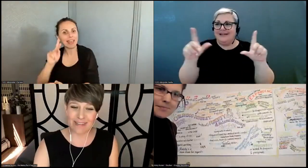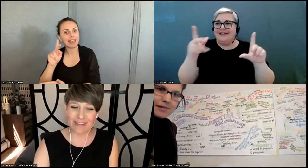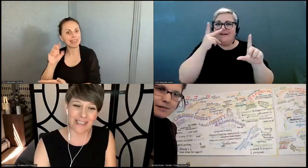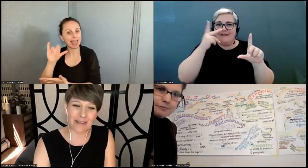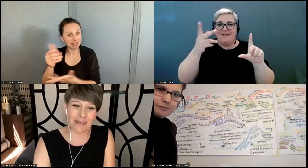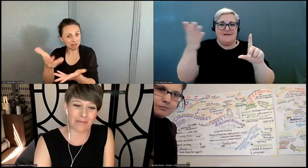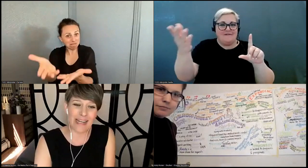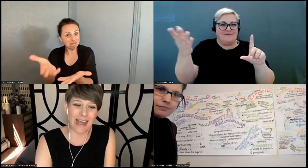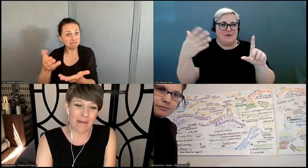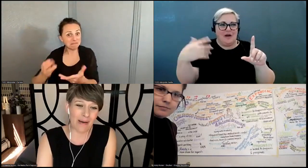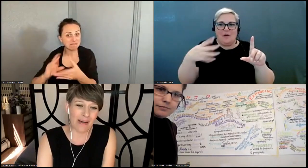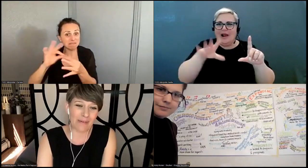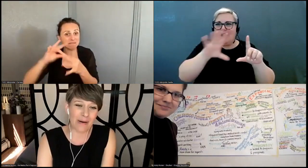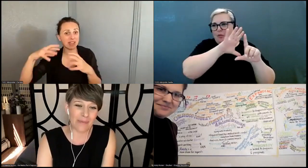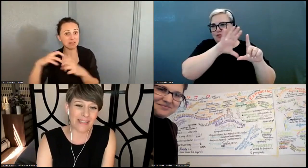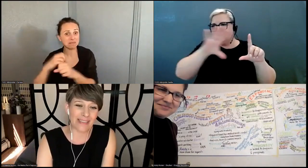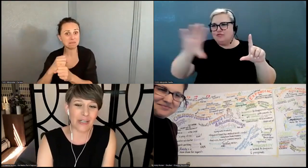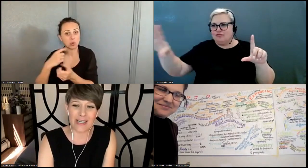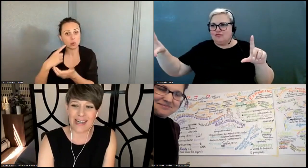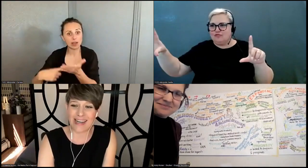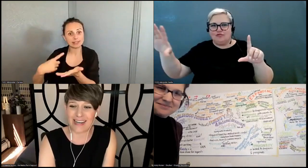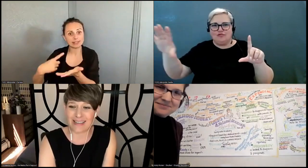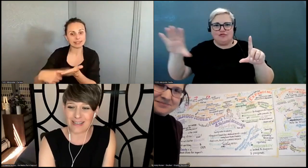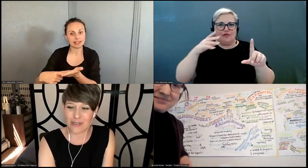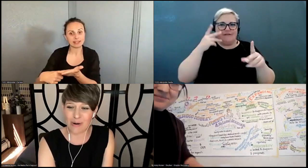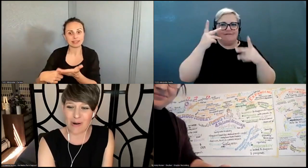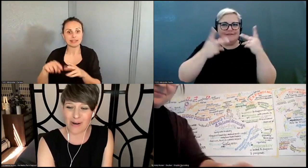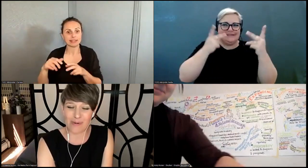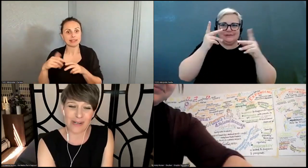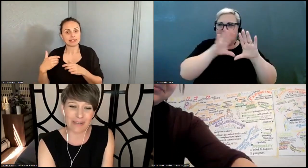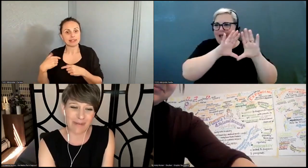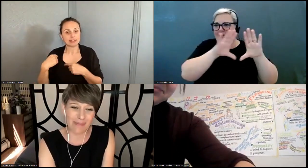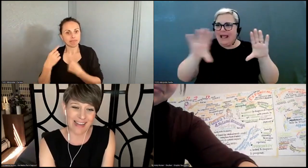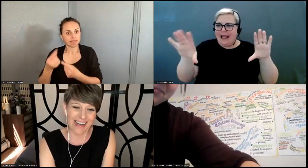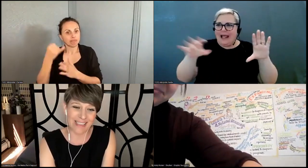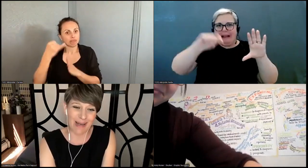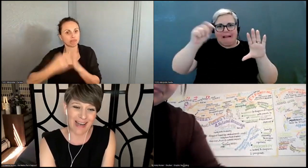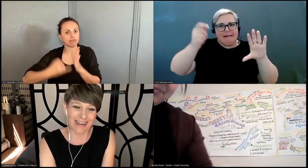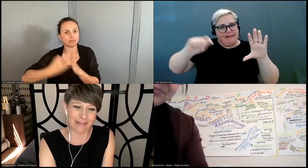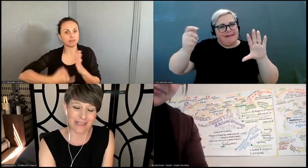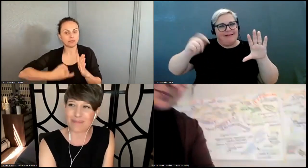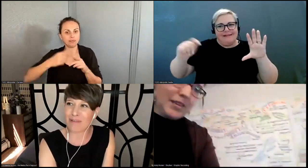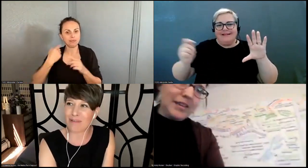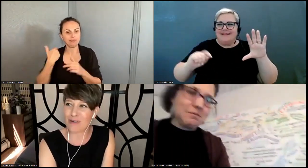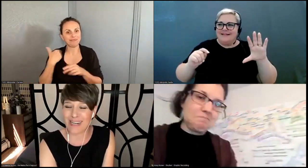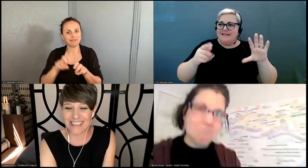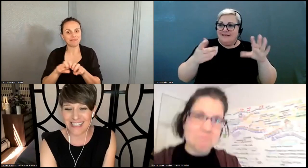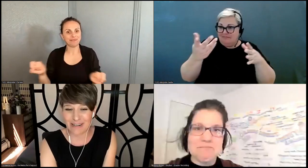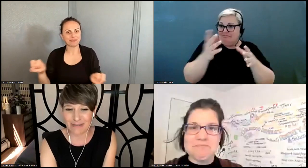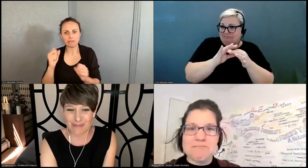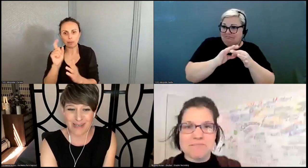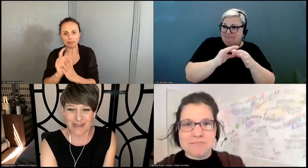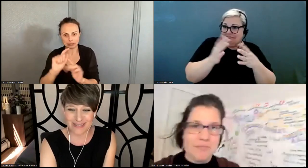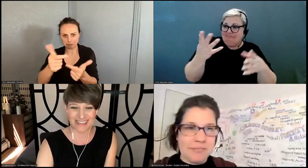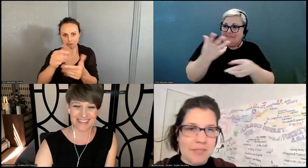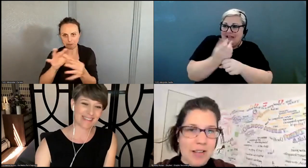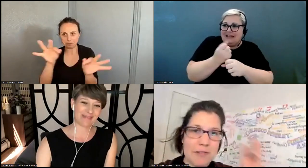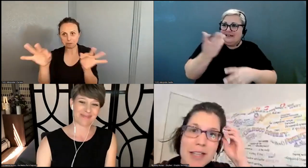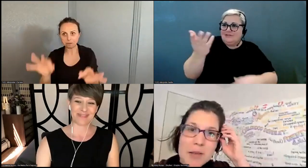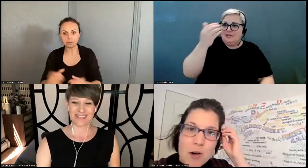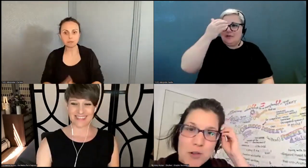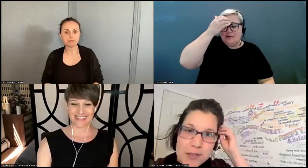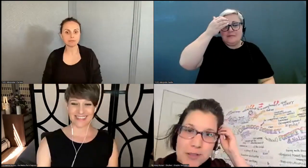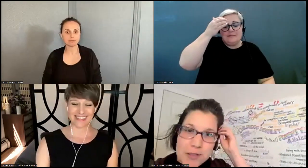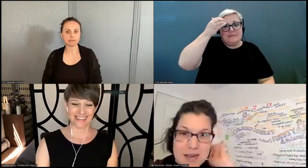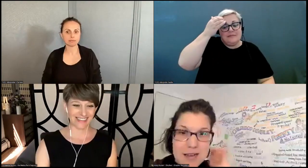us a little recap on what was cooking in the drawing world from that last panel. So a few minutes to hear from you. I